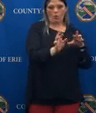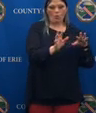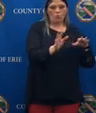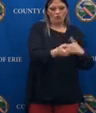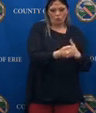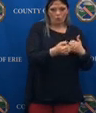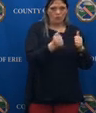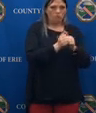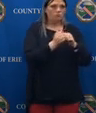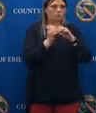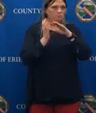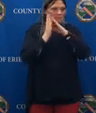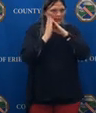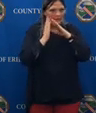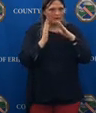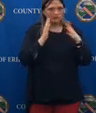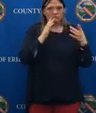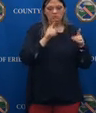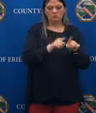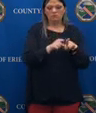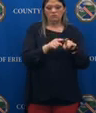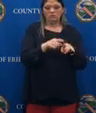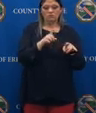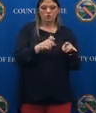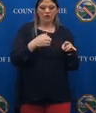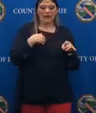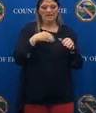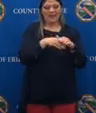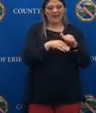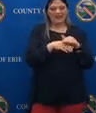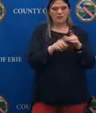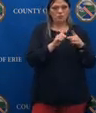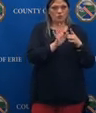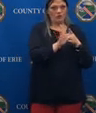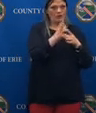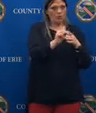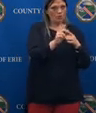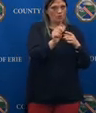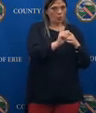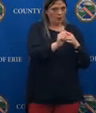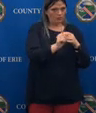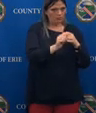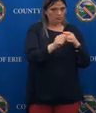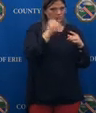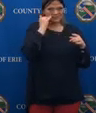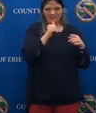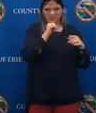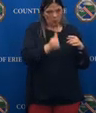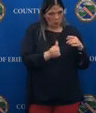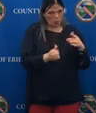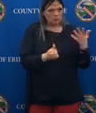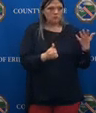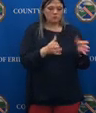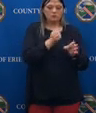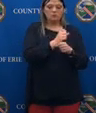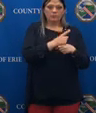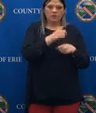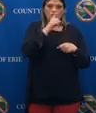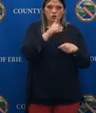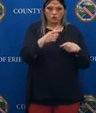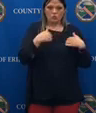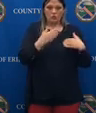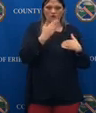bed, and also that they should have access to their own toilet, bathroom. If they don't, then they have to make sure there's